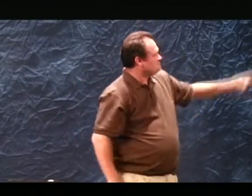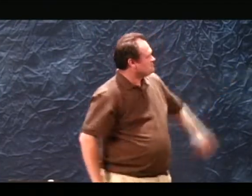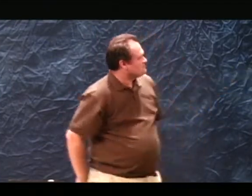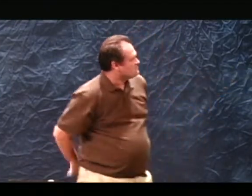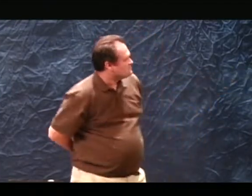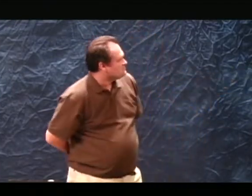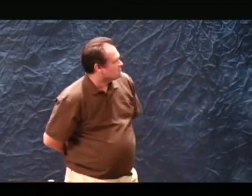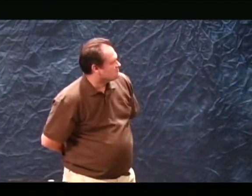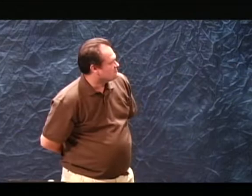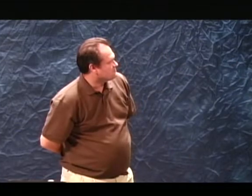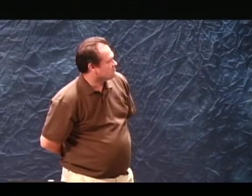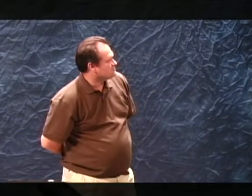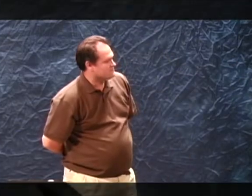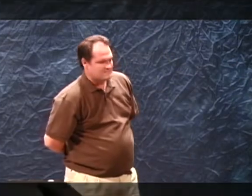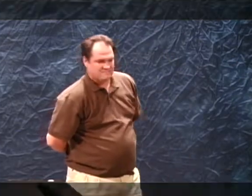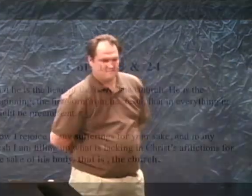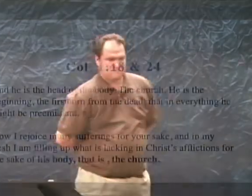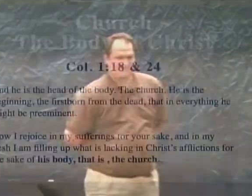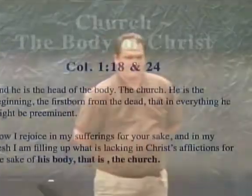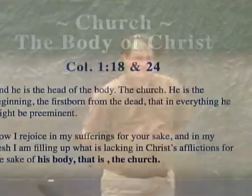and that would be my topic for this evening